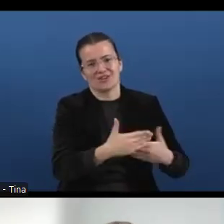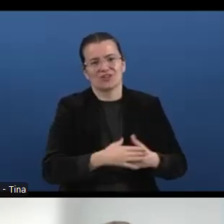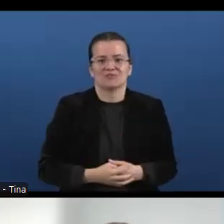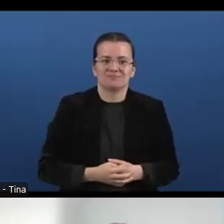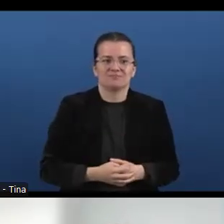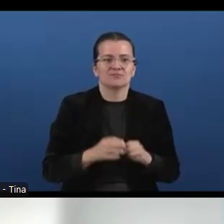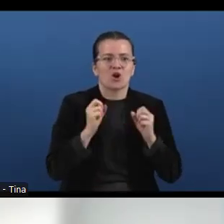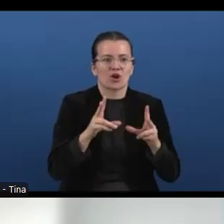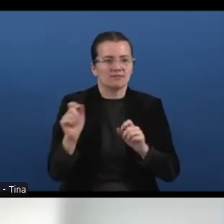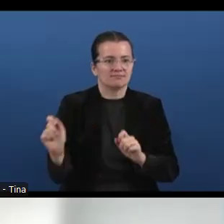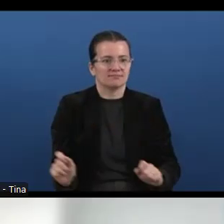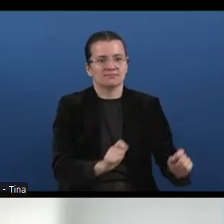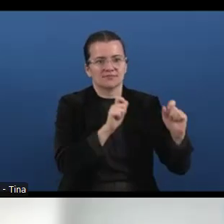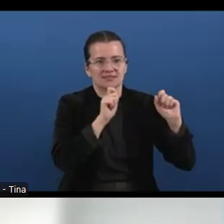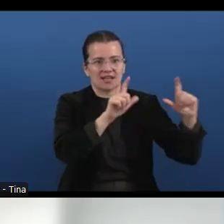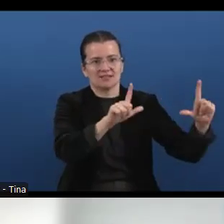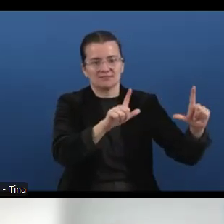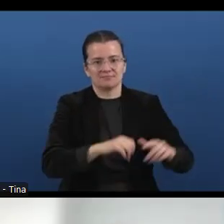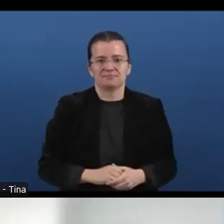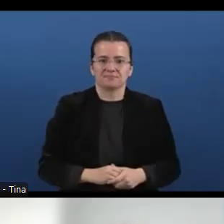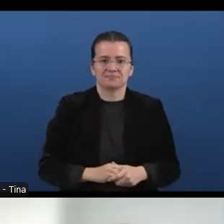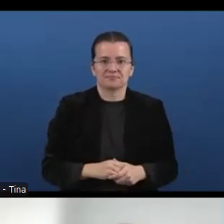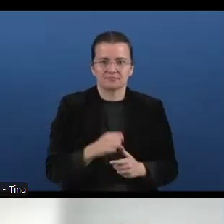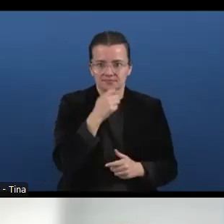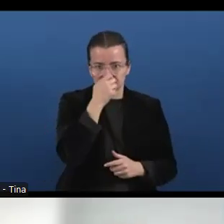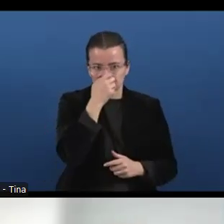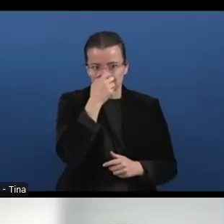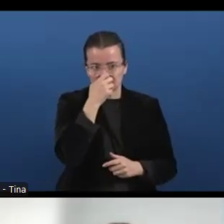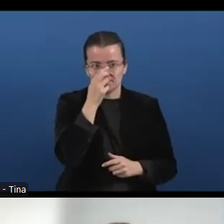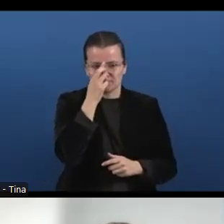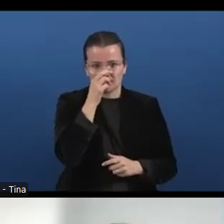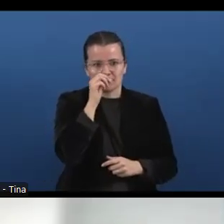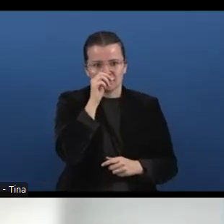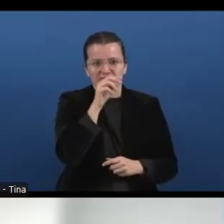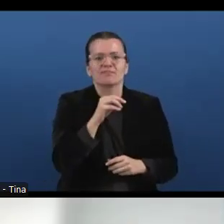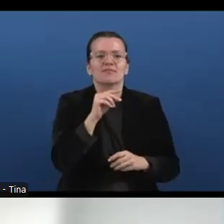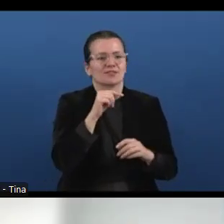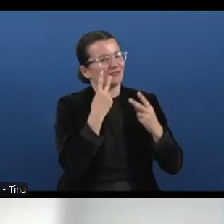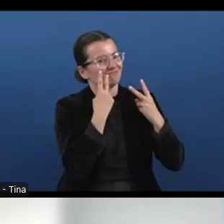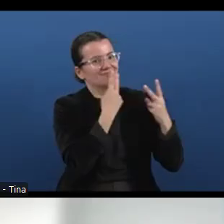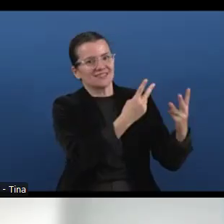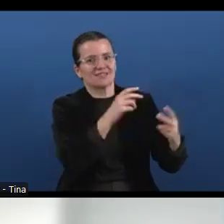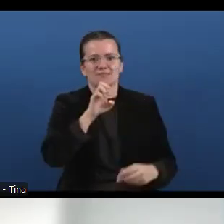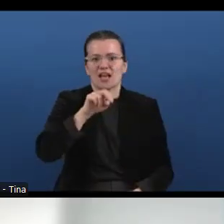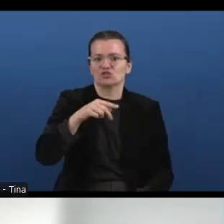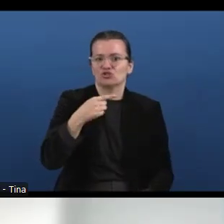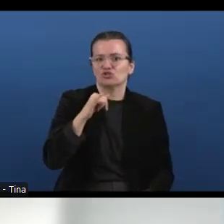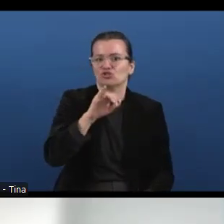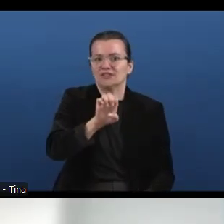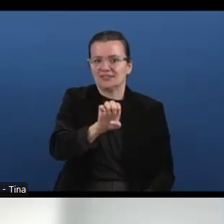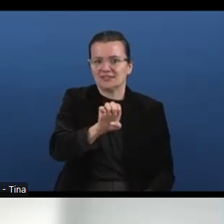have an overview of ENGIE Care. Thank you very much. So ENGIE Care is